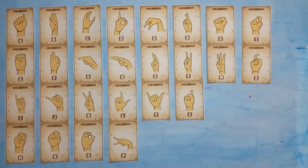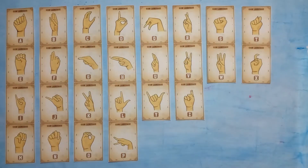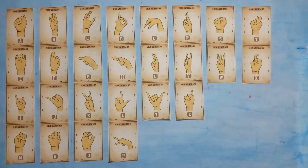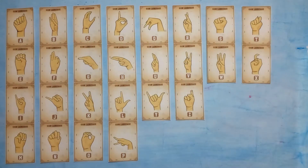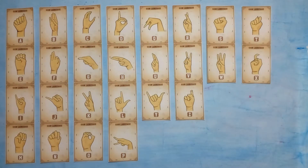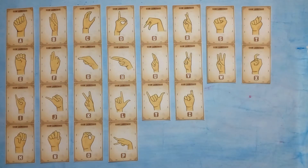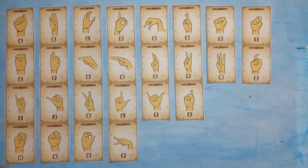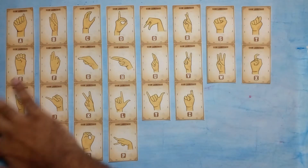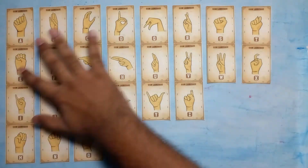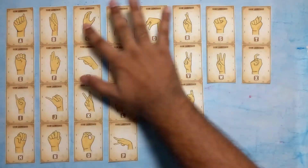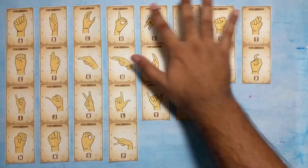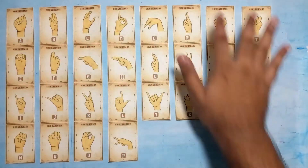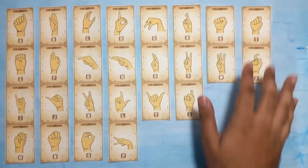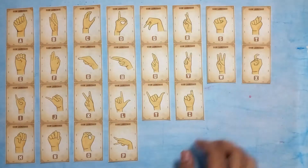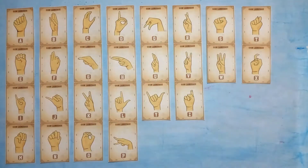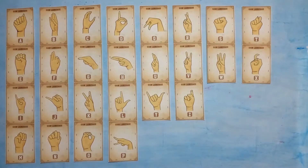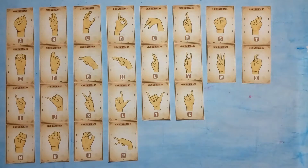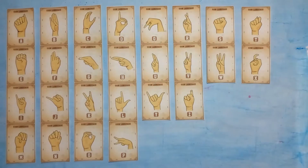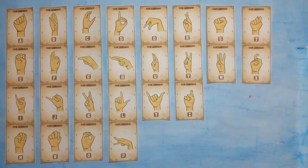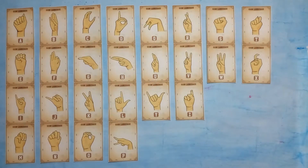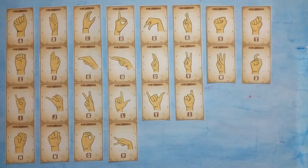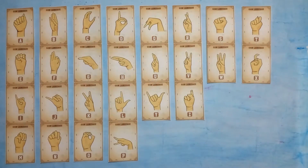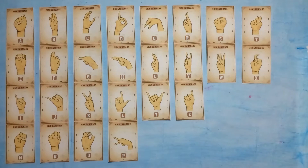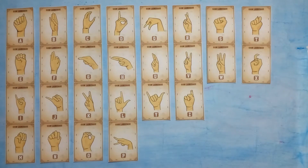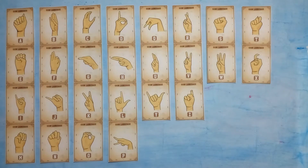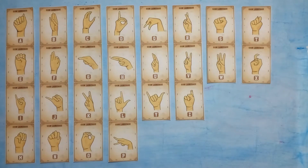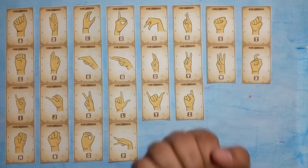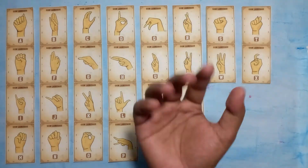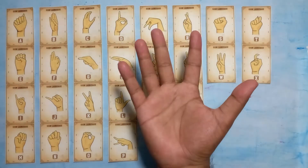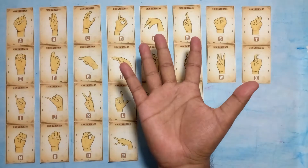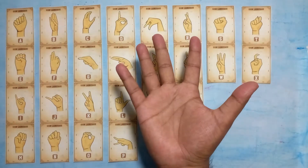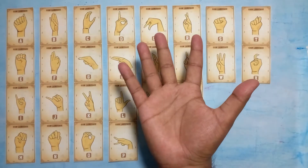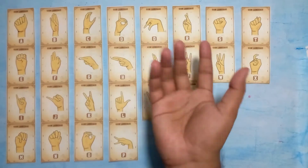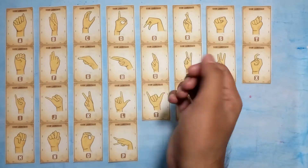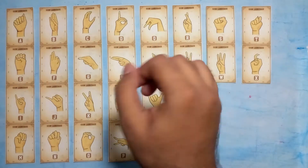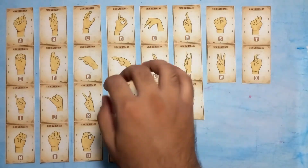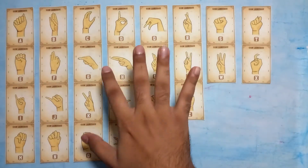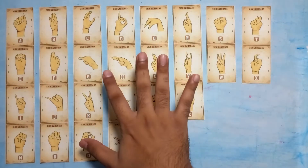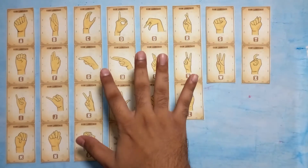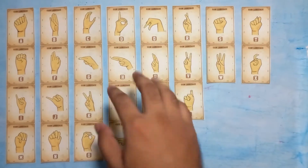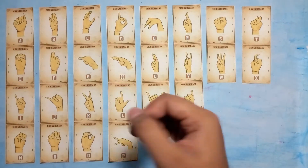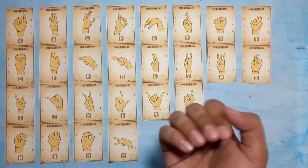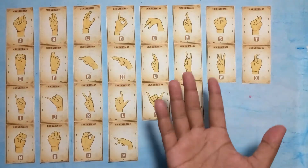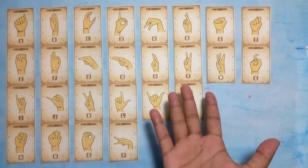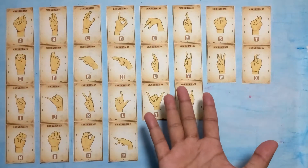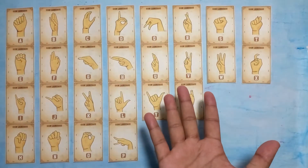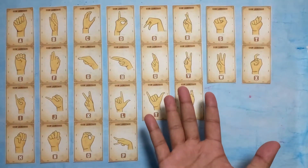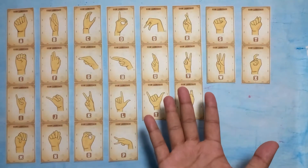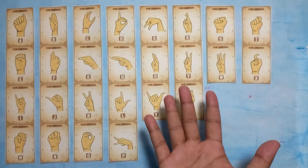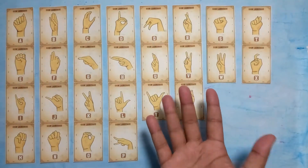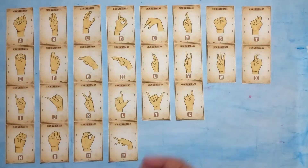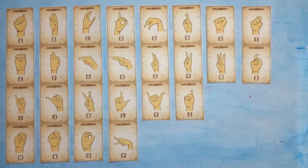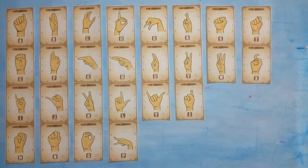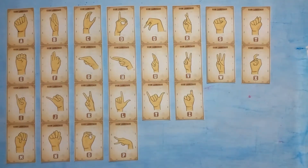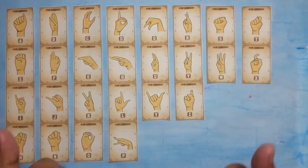We have all the letters over here and we need just our hands to represent these letters. Let's get